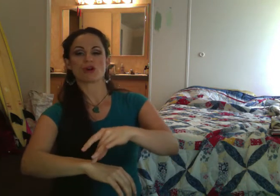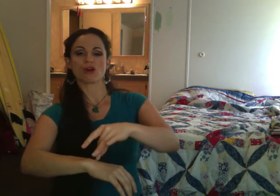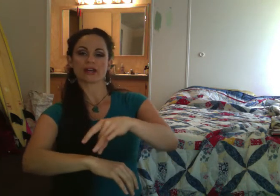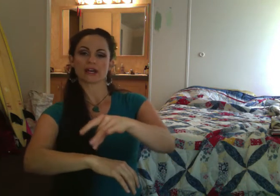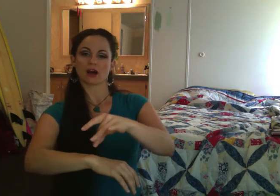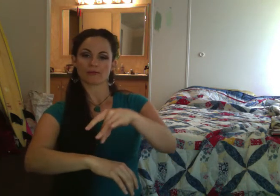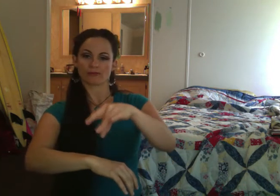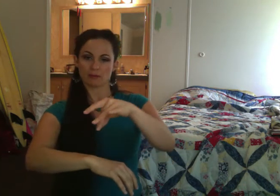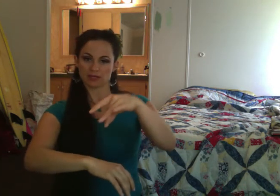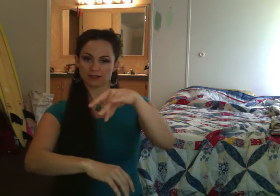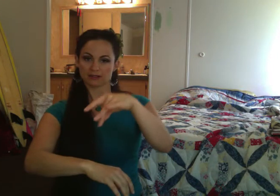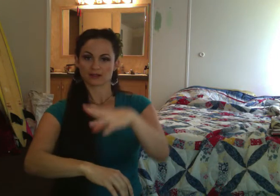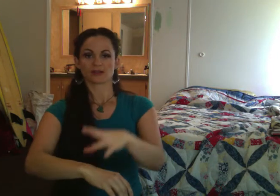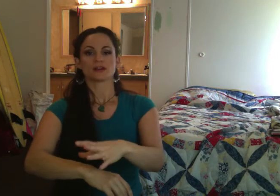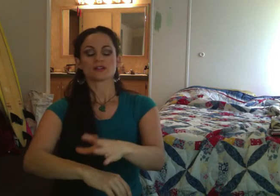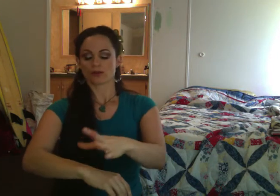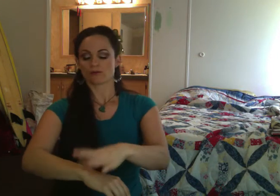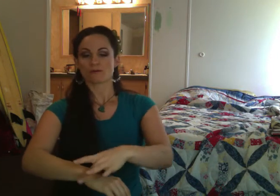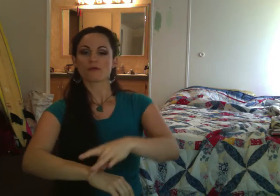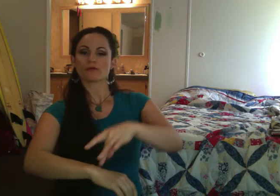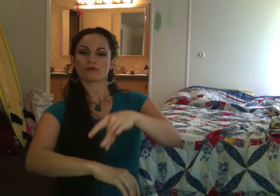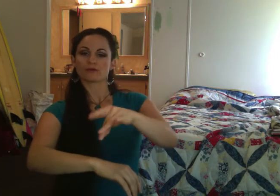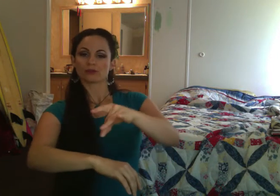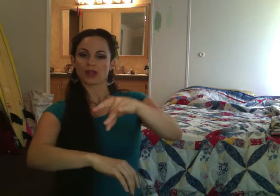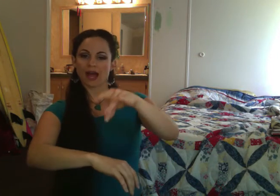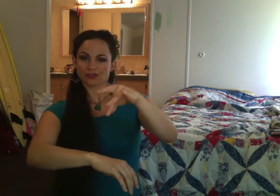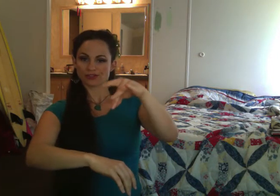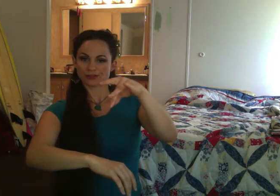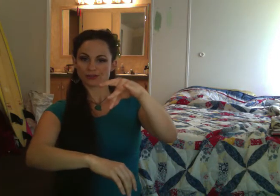drawing up from it. So, flesh.